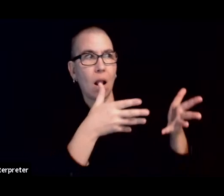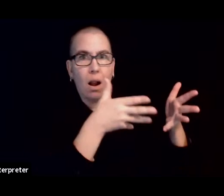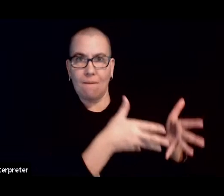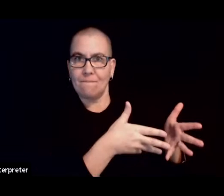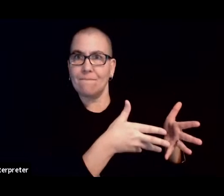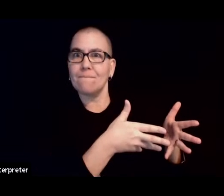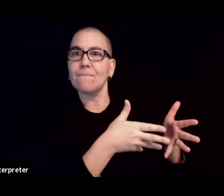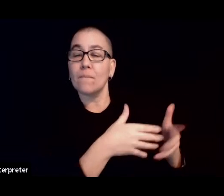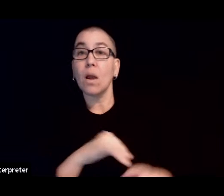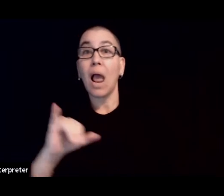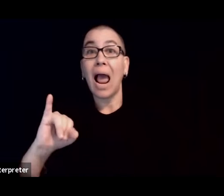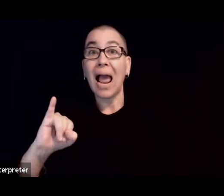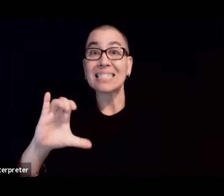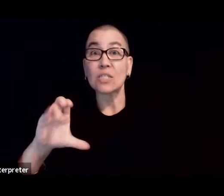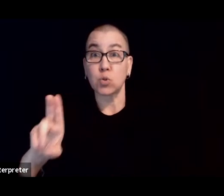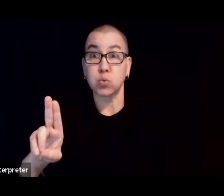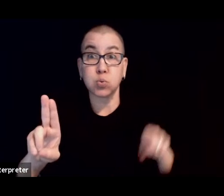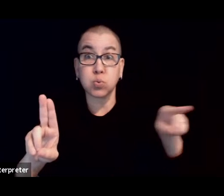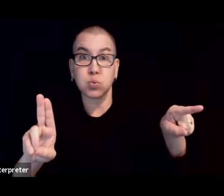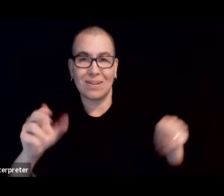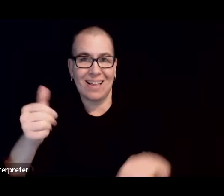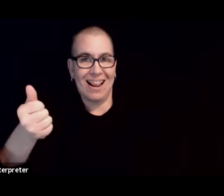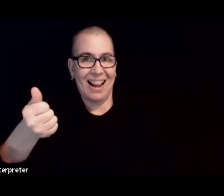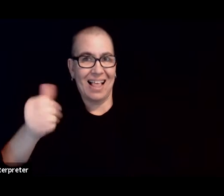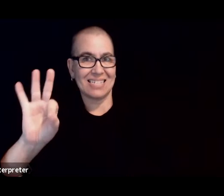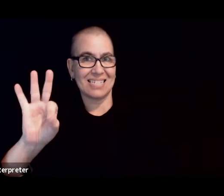fewer non-ICU or medical surgical beds.